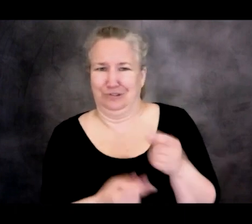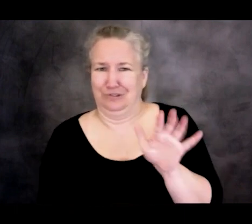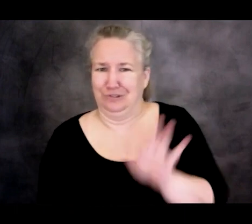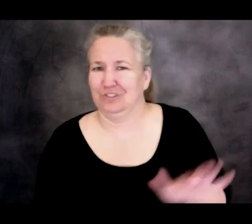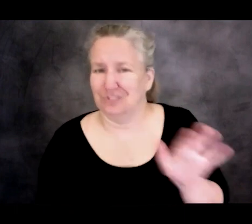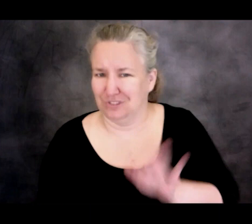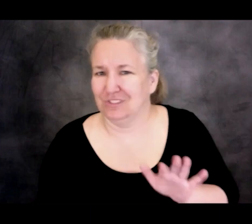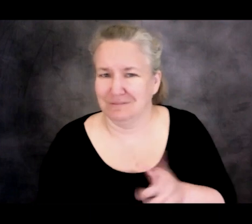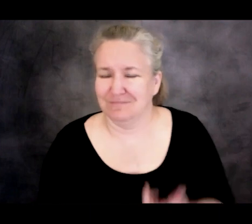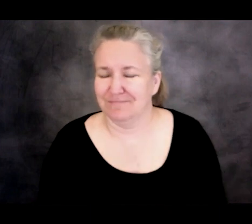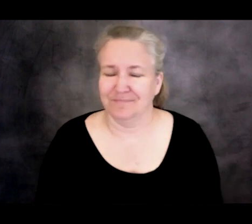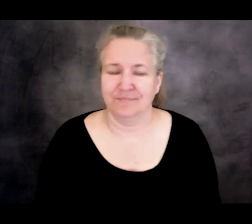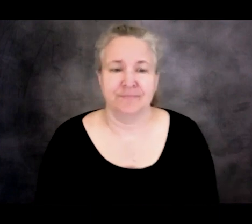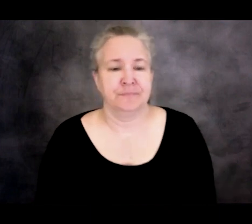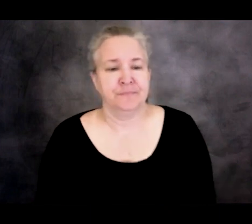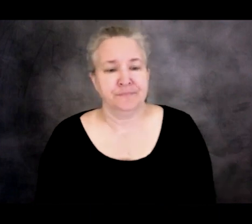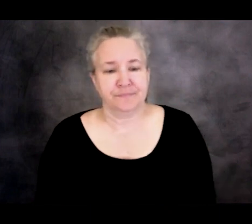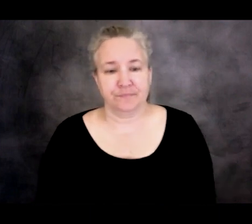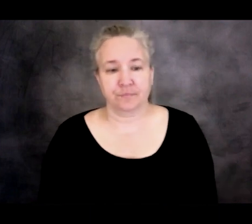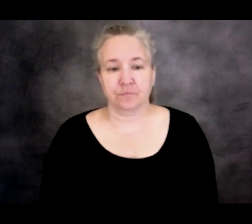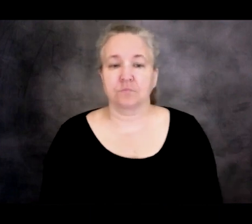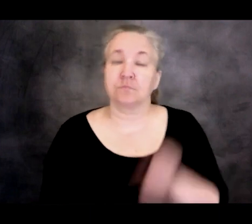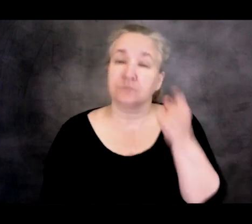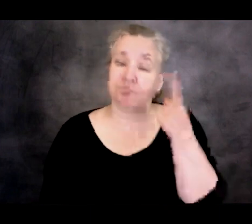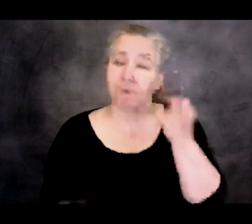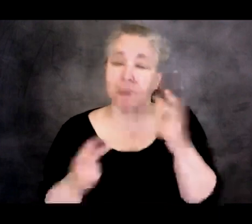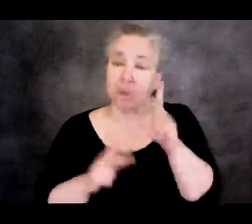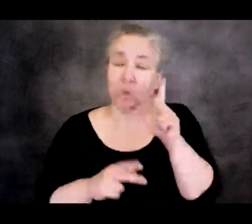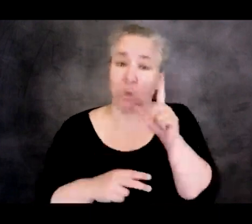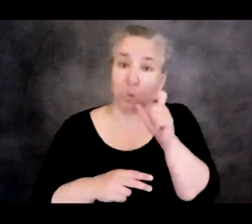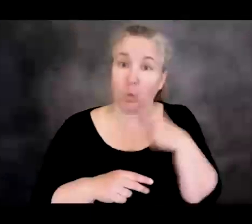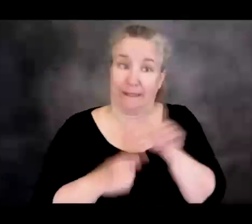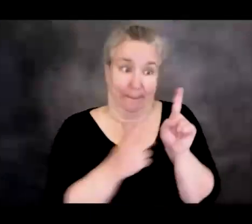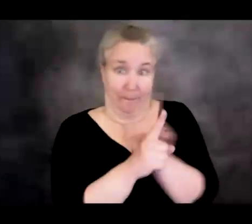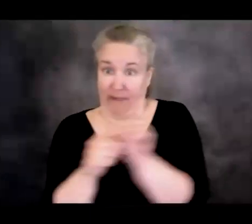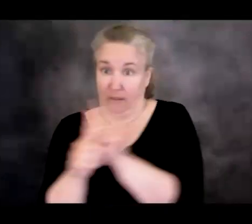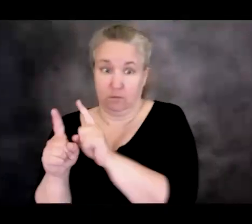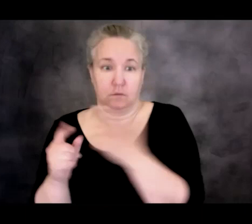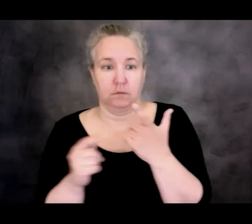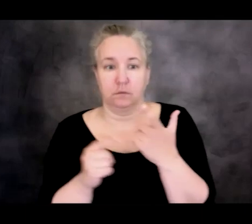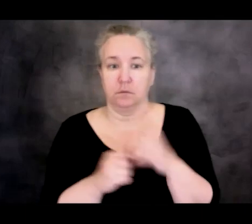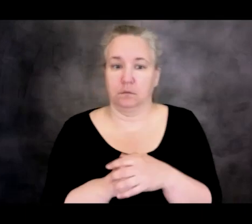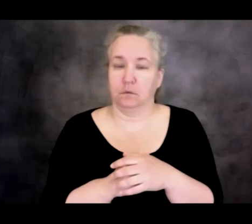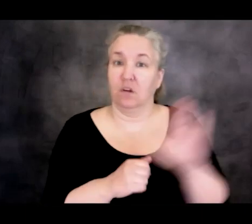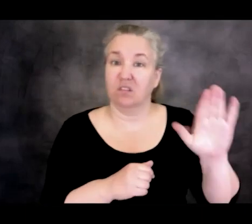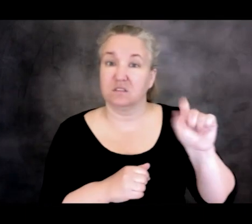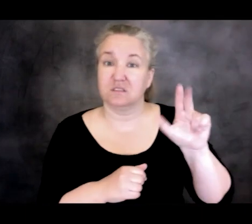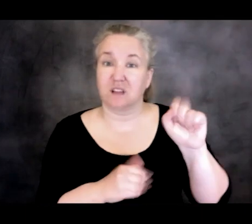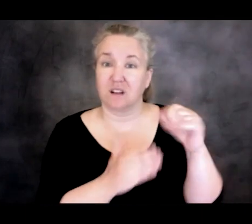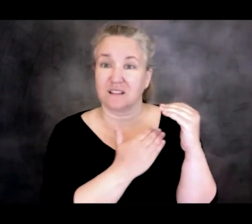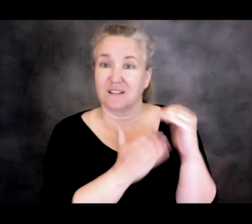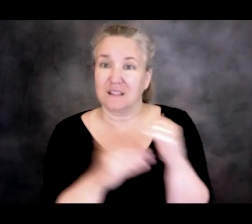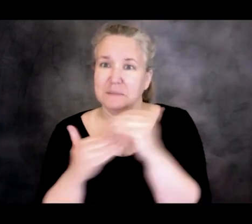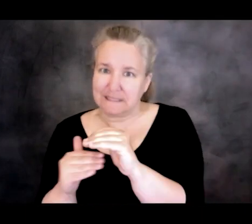United States. But for many of those we met, the limitations of their status